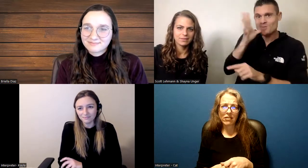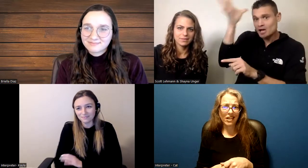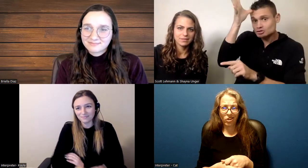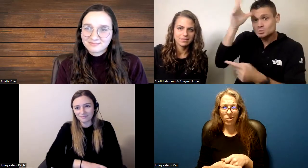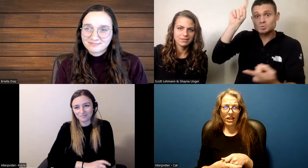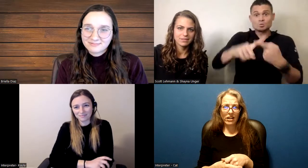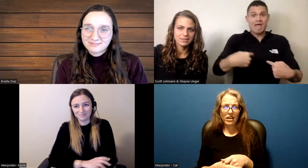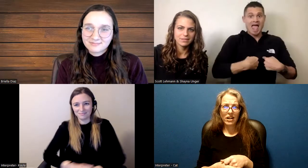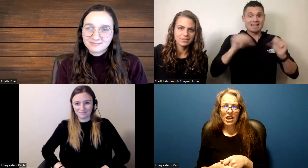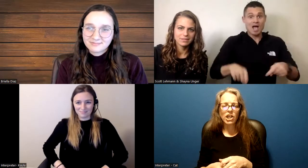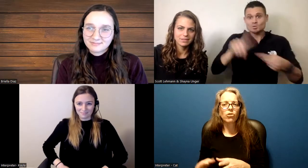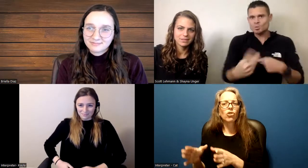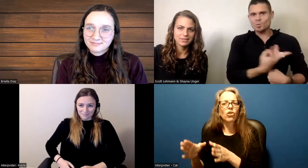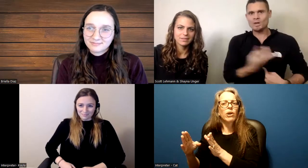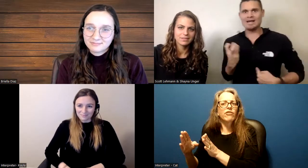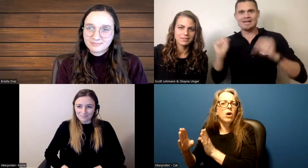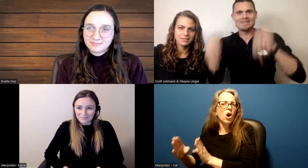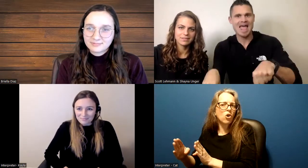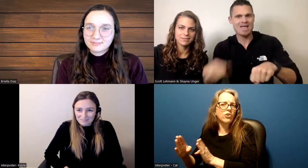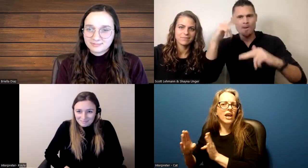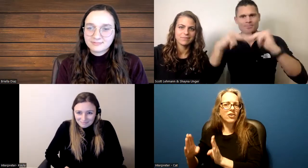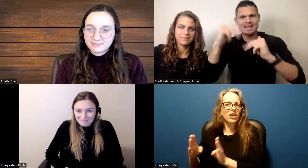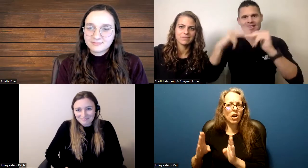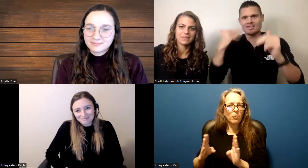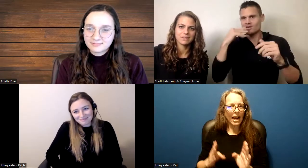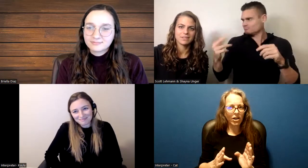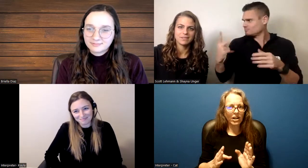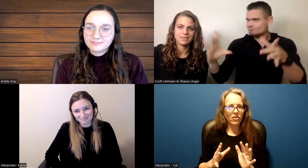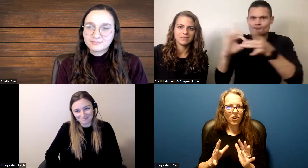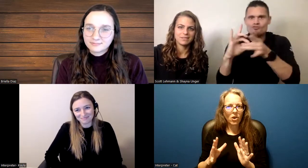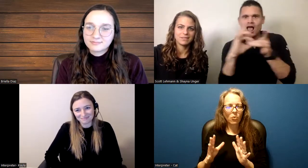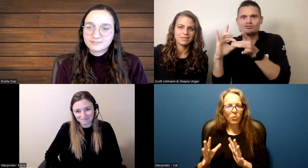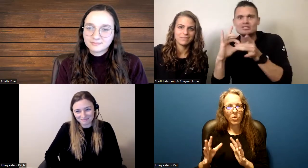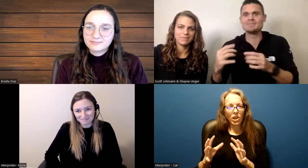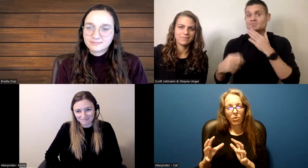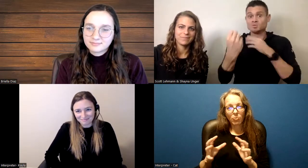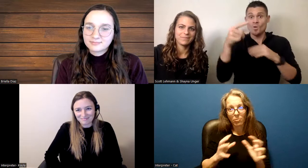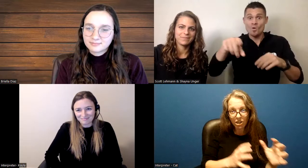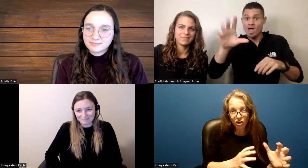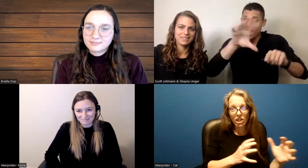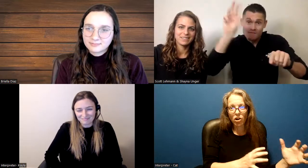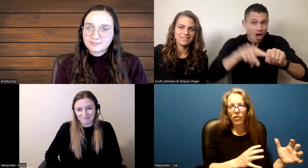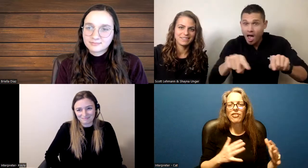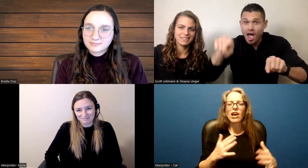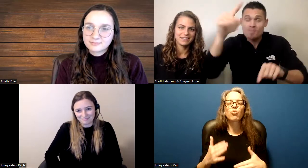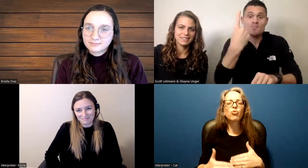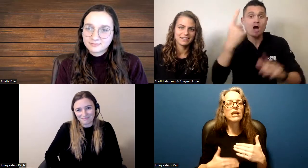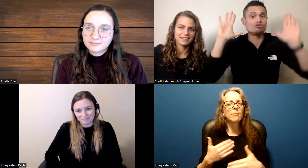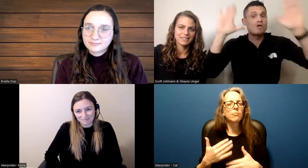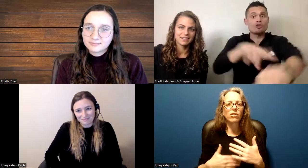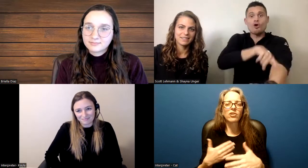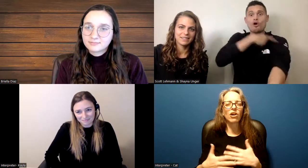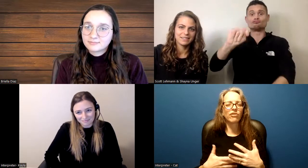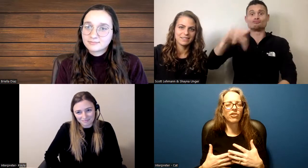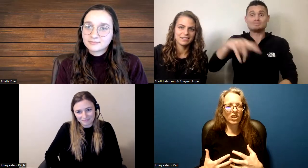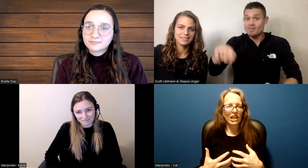we're like, let's do it. You know, so going from home to asking our parents what, you know, permission and all that, that really